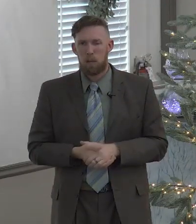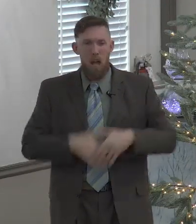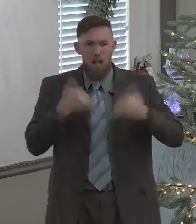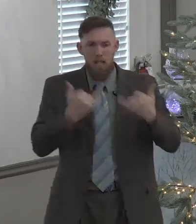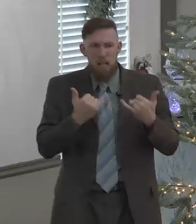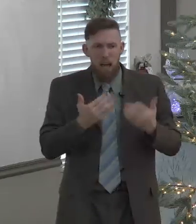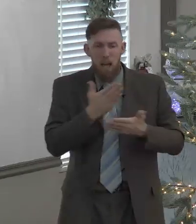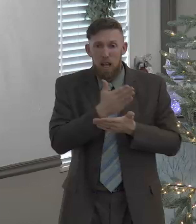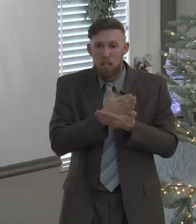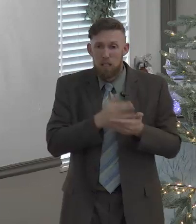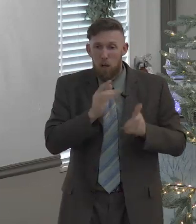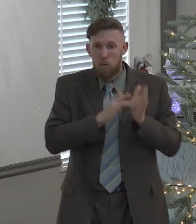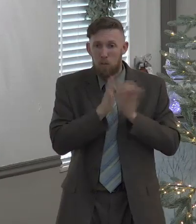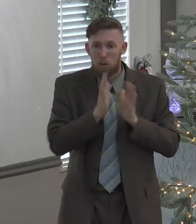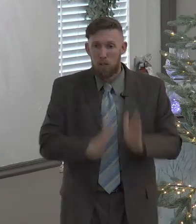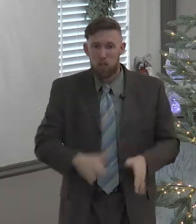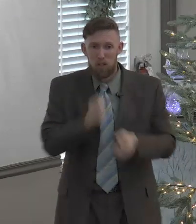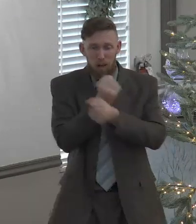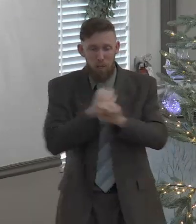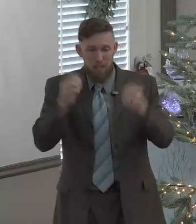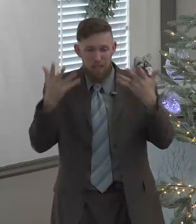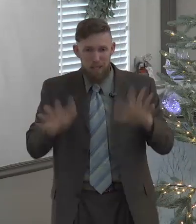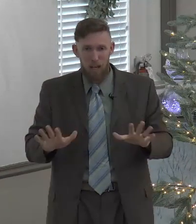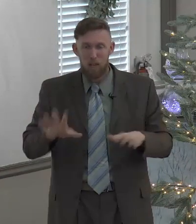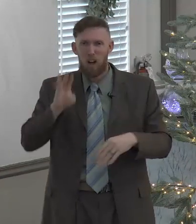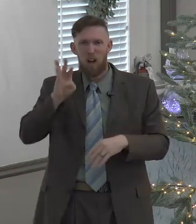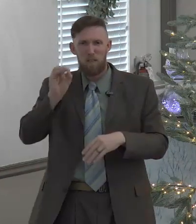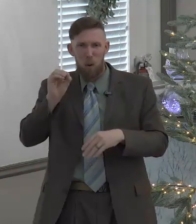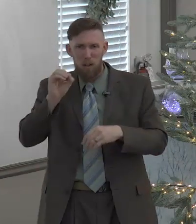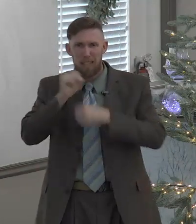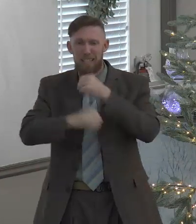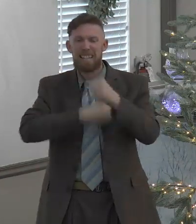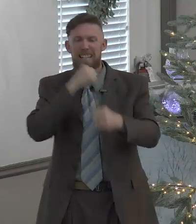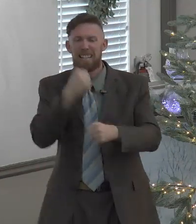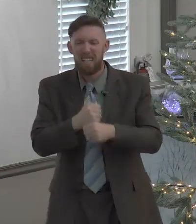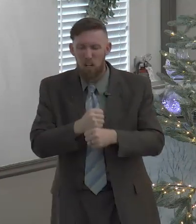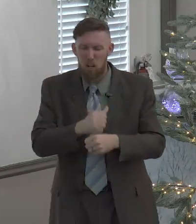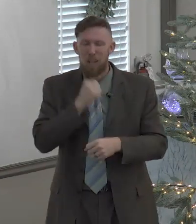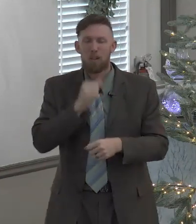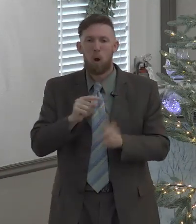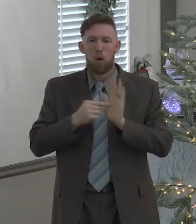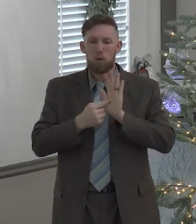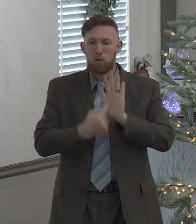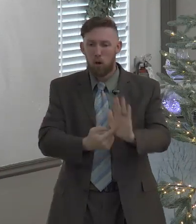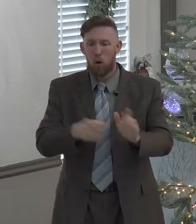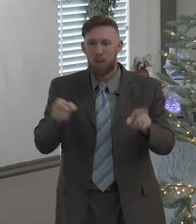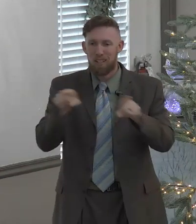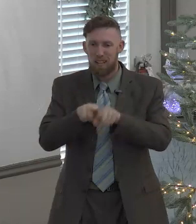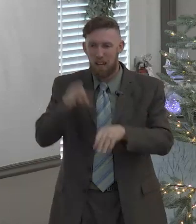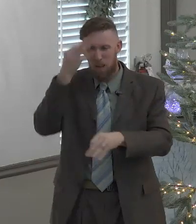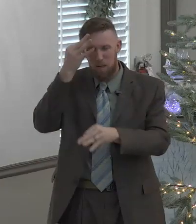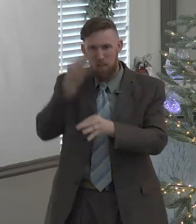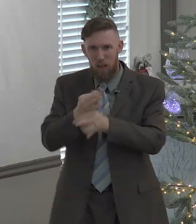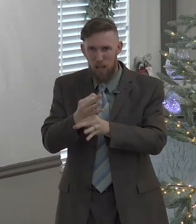There are Christians that have been saved for 40 years that don't have this faith.